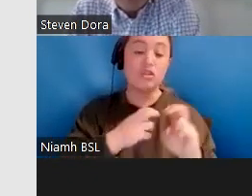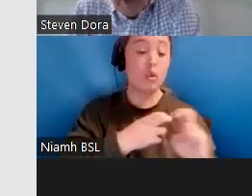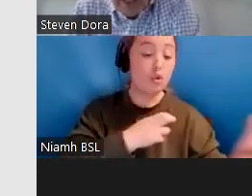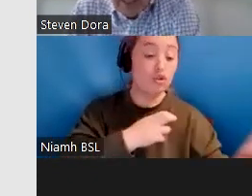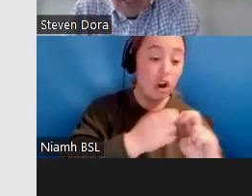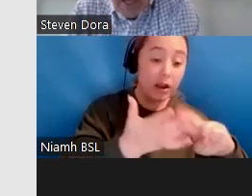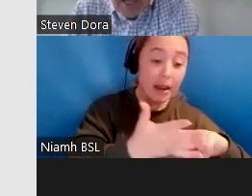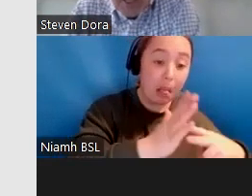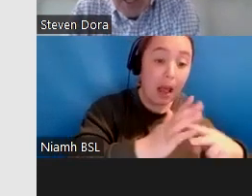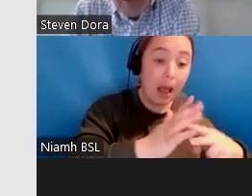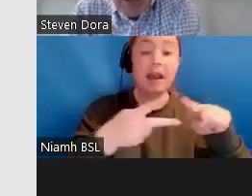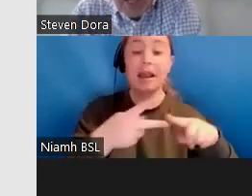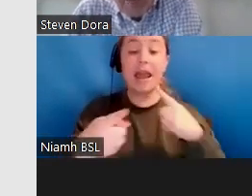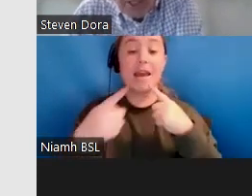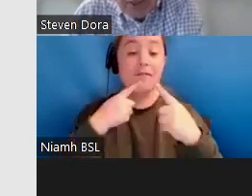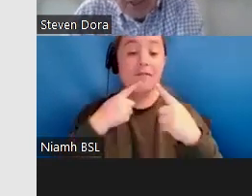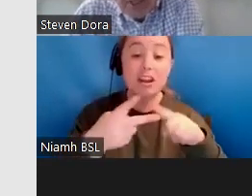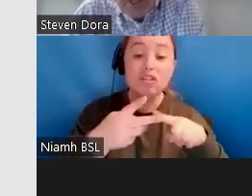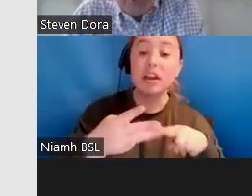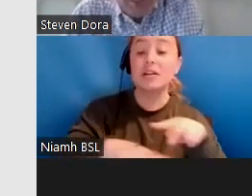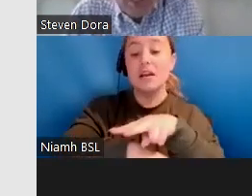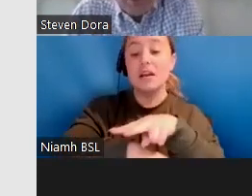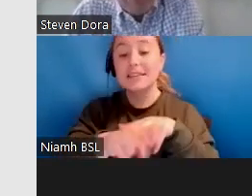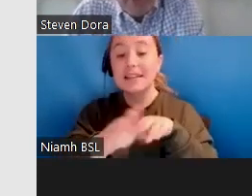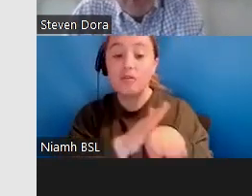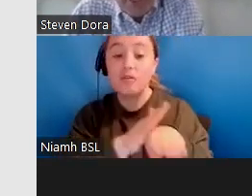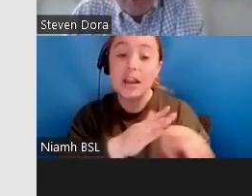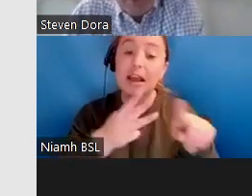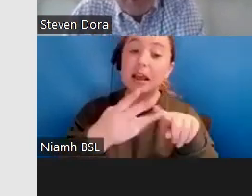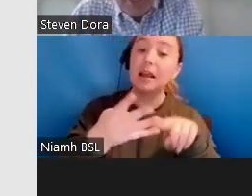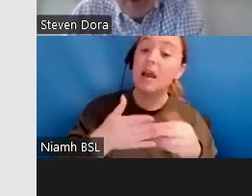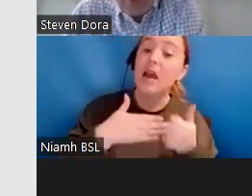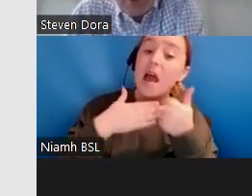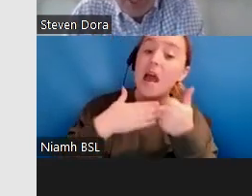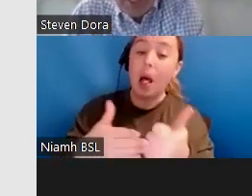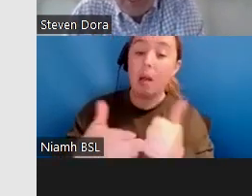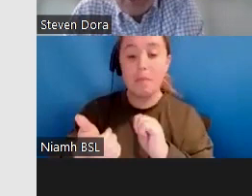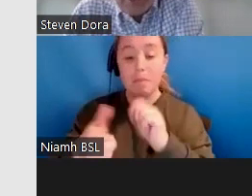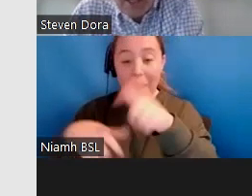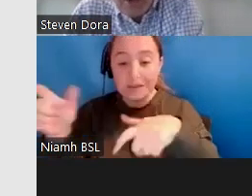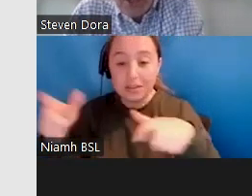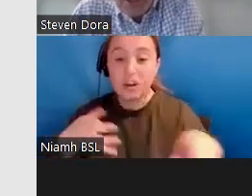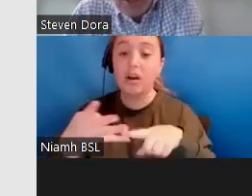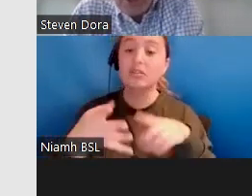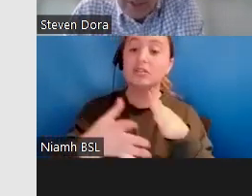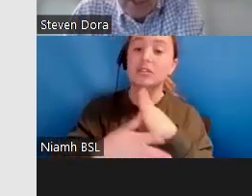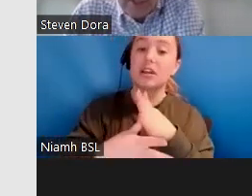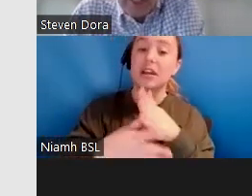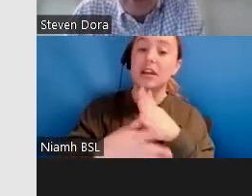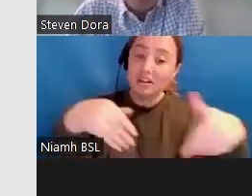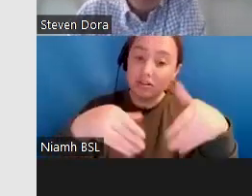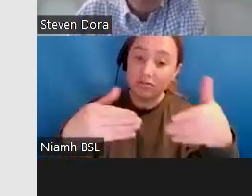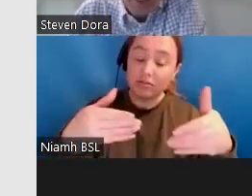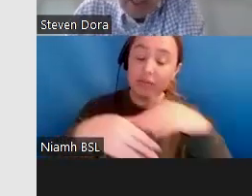and wayfinding, staff training and passenger assistance, clear pathways and infrastructure design and integration and